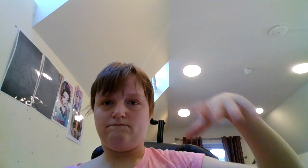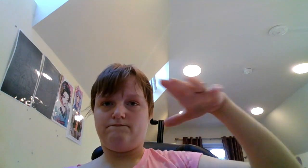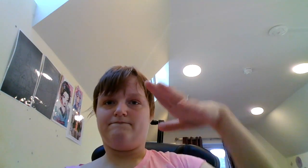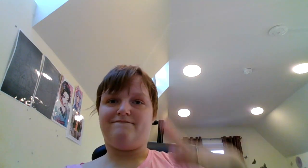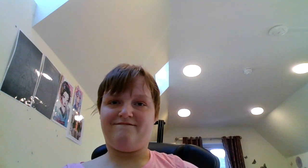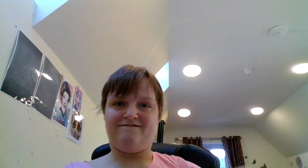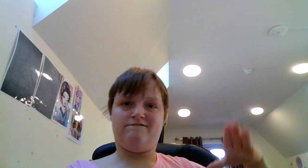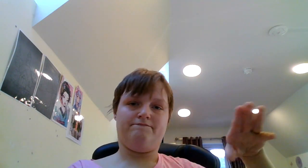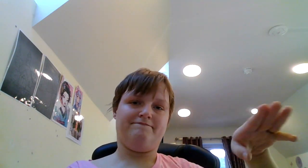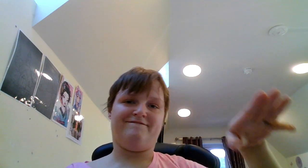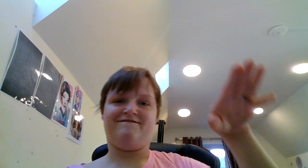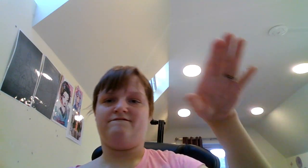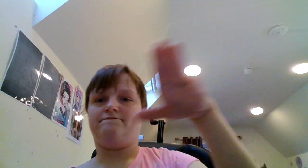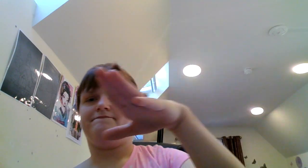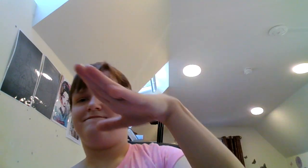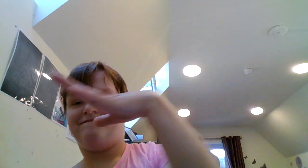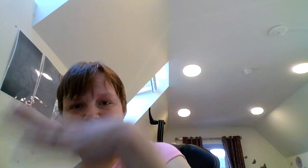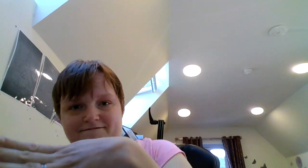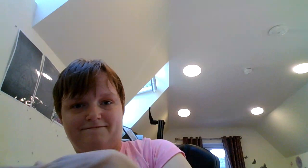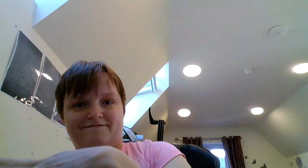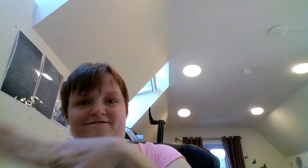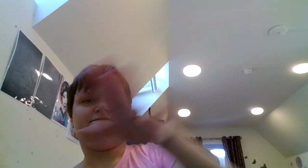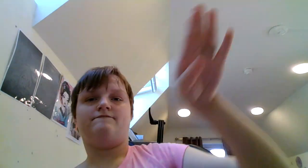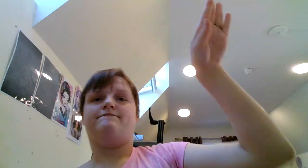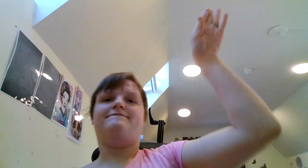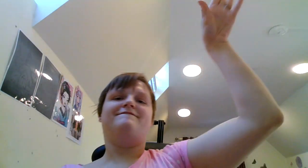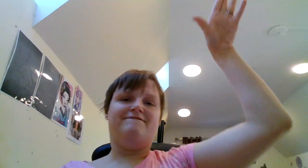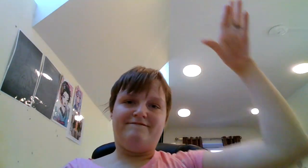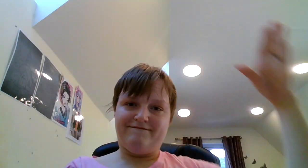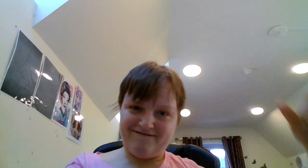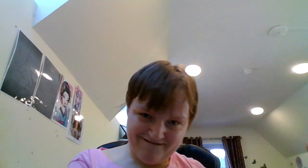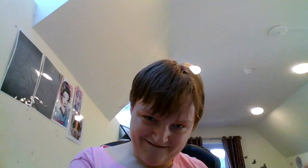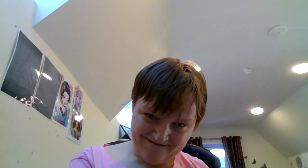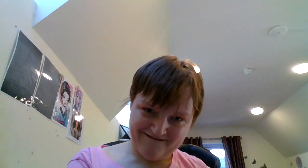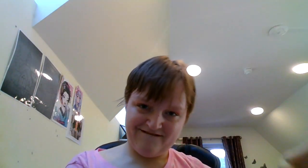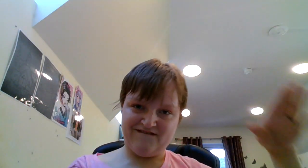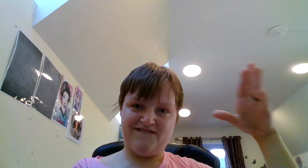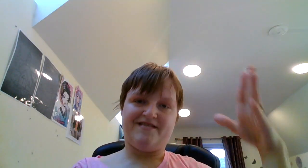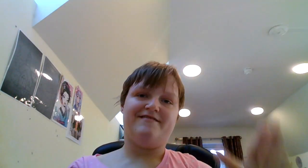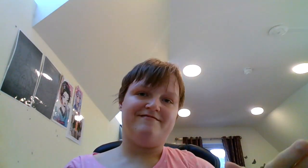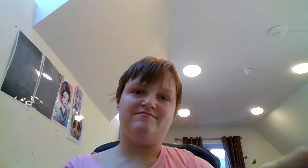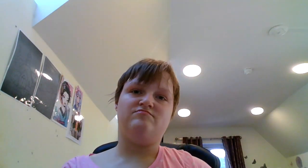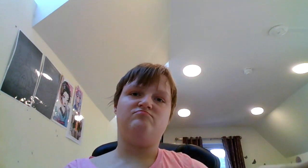prize money with Best, and MacLeod split the other half of the prize money with Collop.